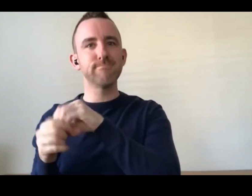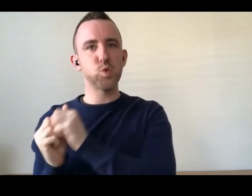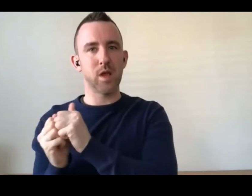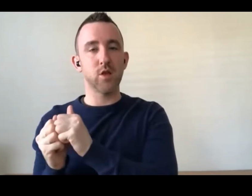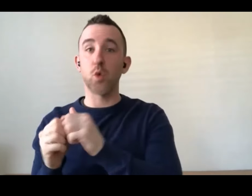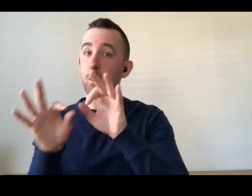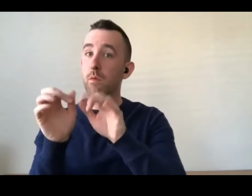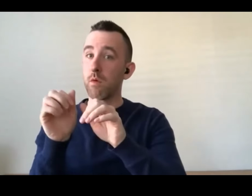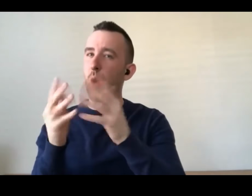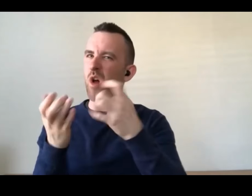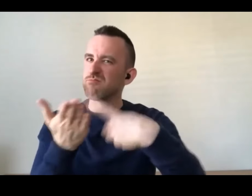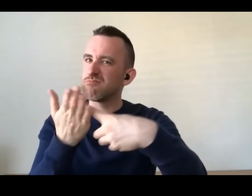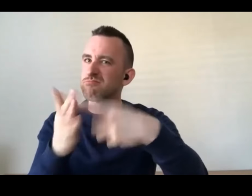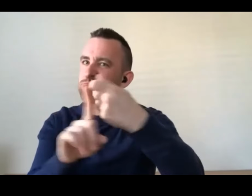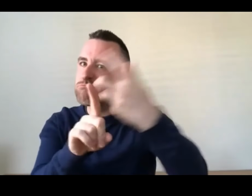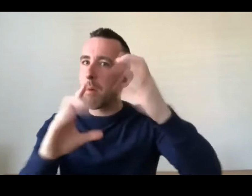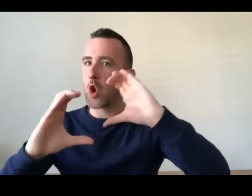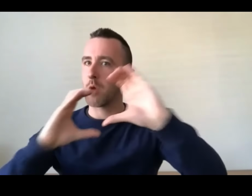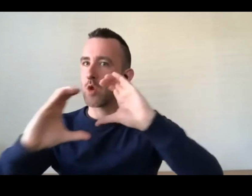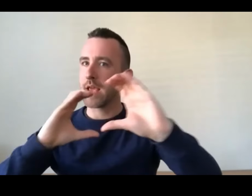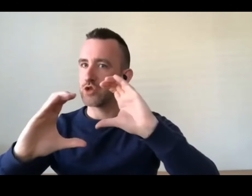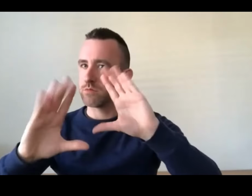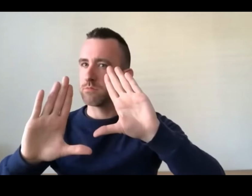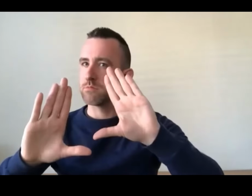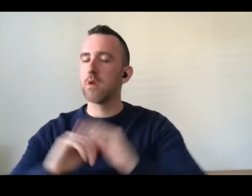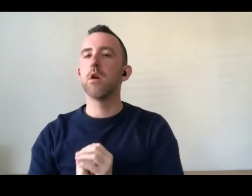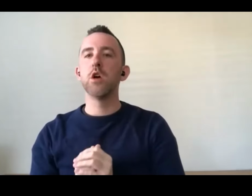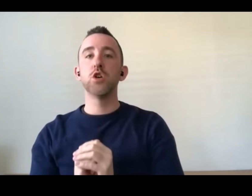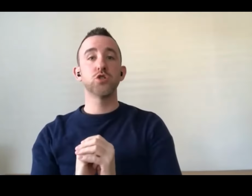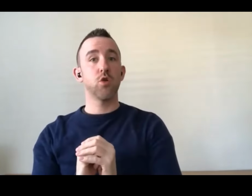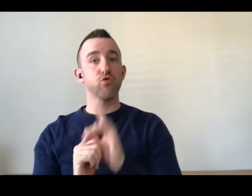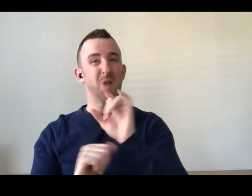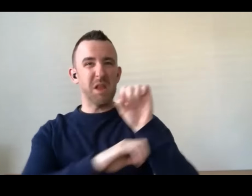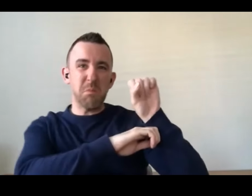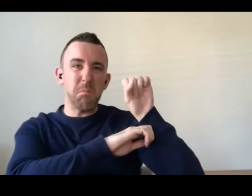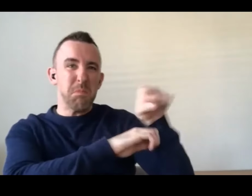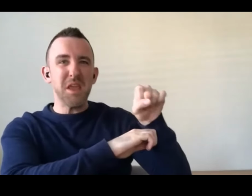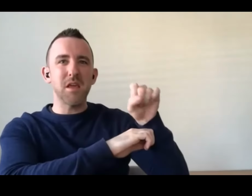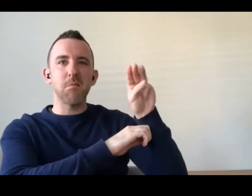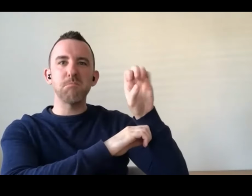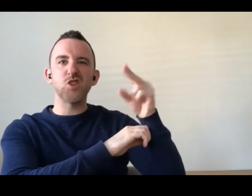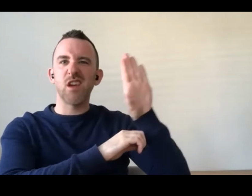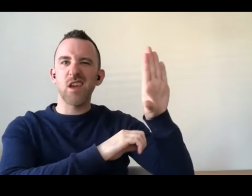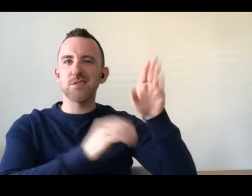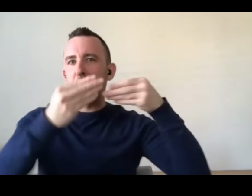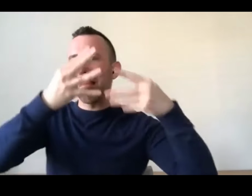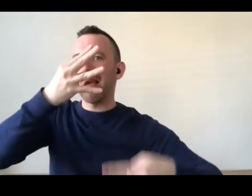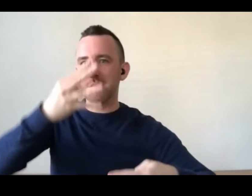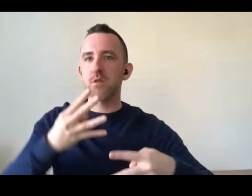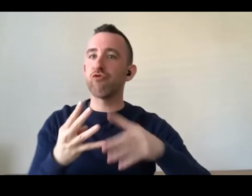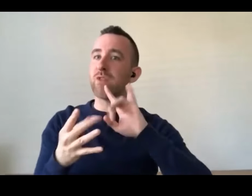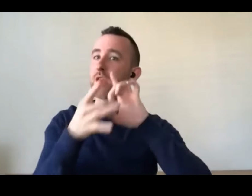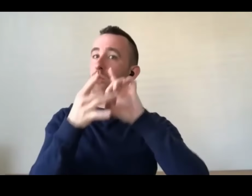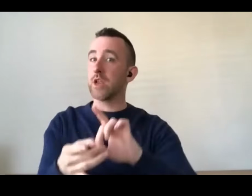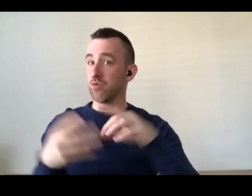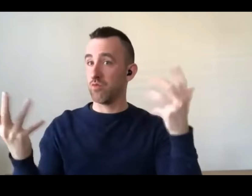communication. The key to beating Misha's list really comes down